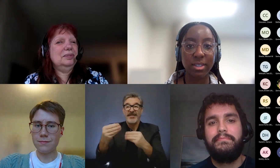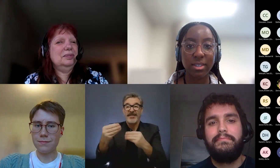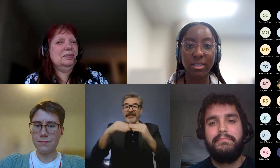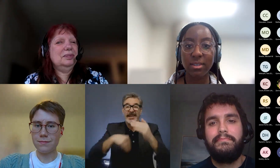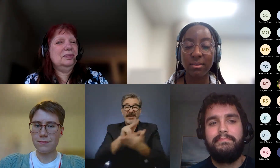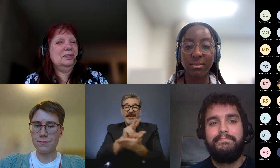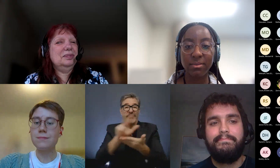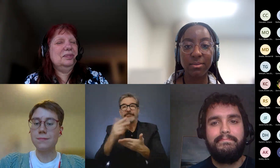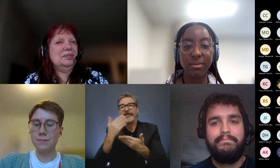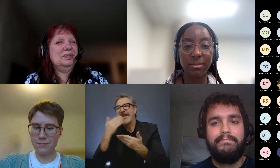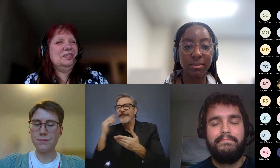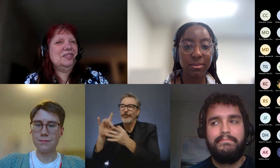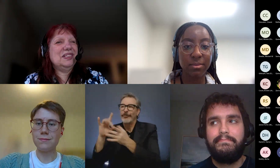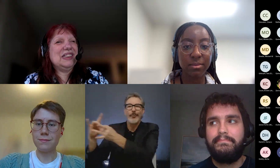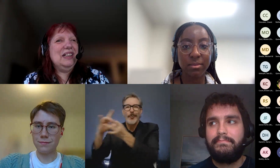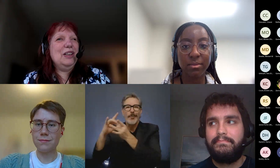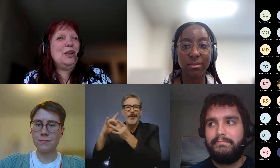corporate services.